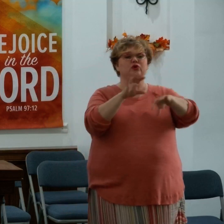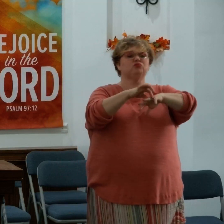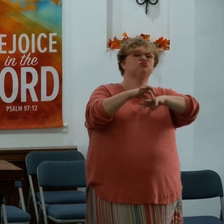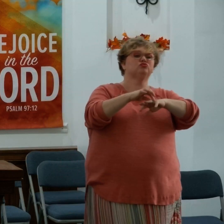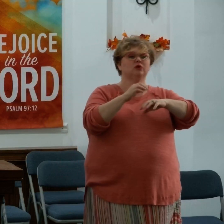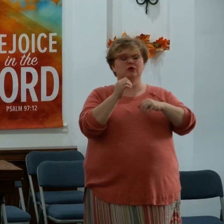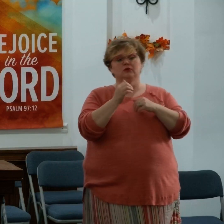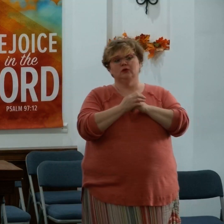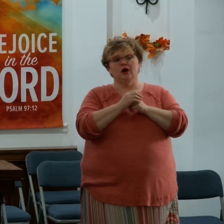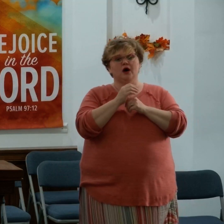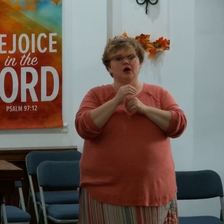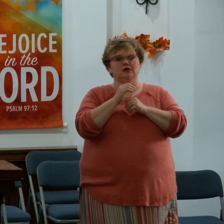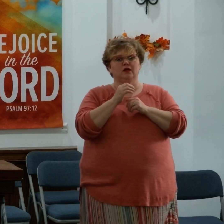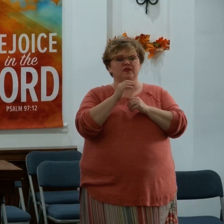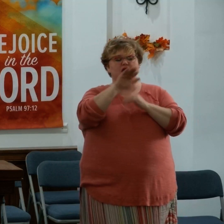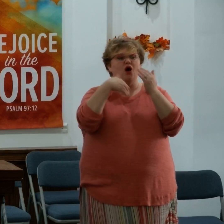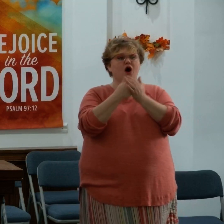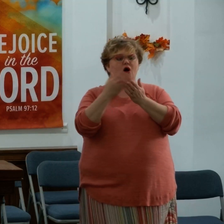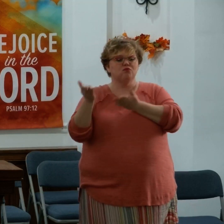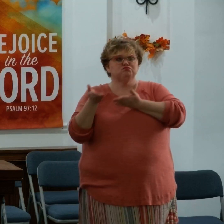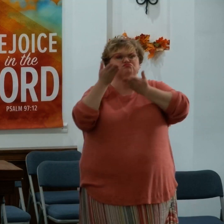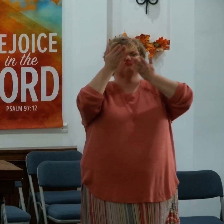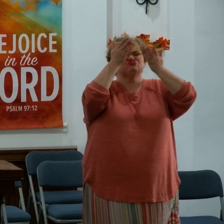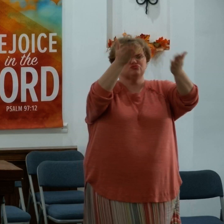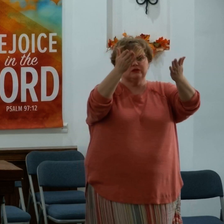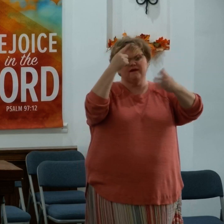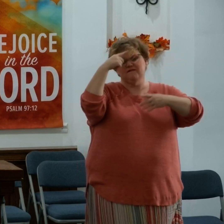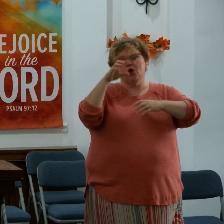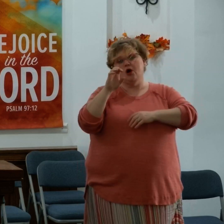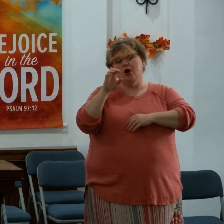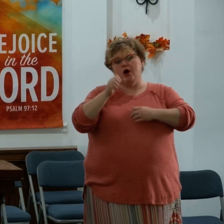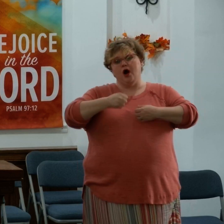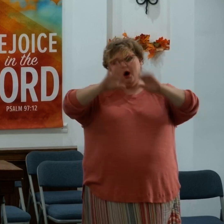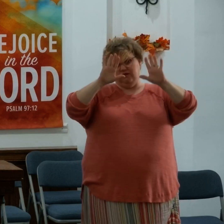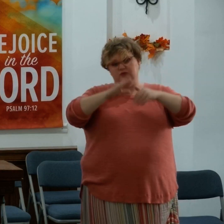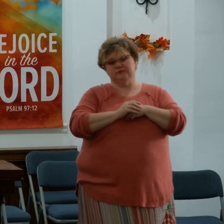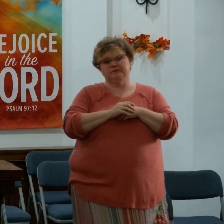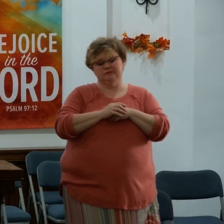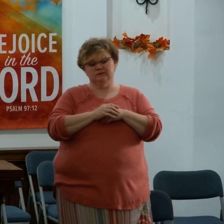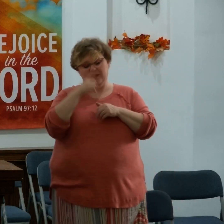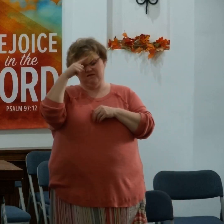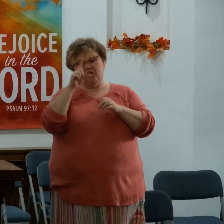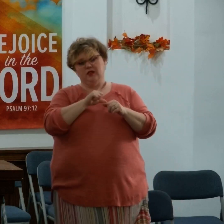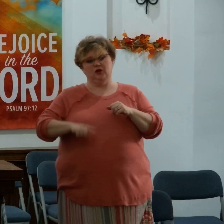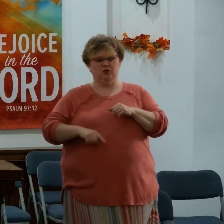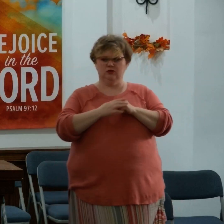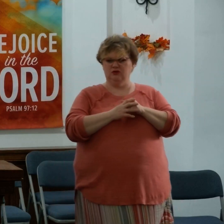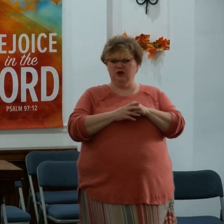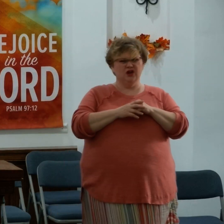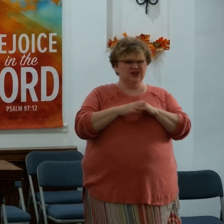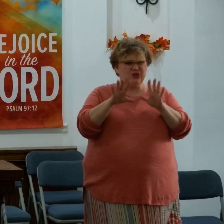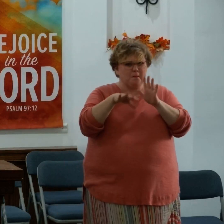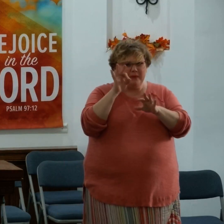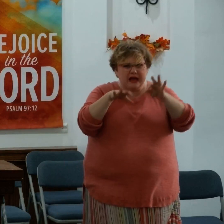ornaments. They all presented their gold as a wave offering, an offering to the Lord. Do you pick up on these